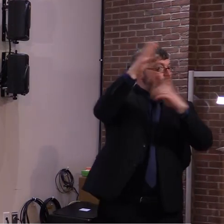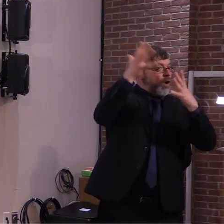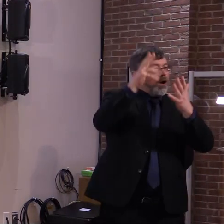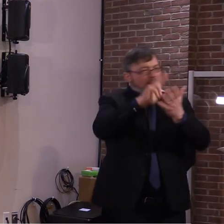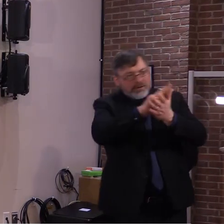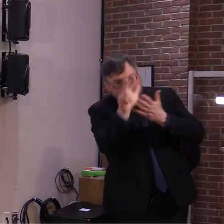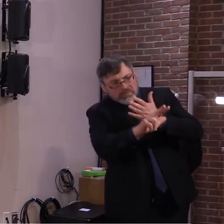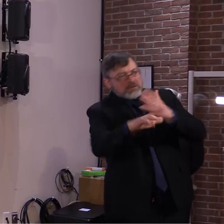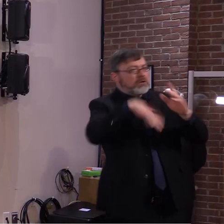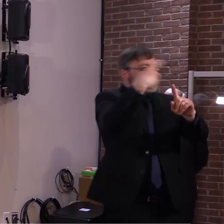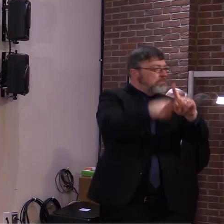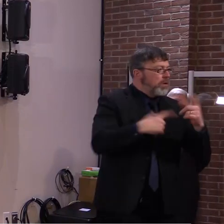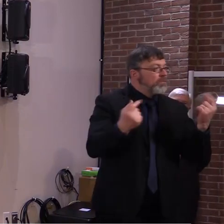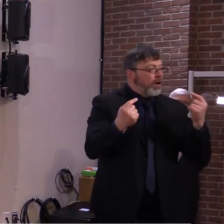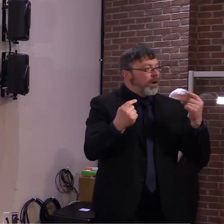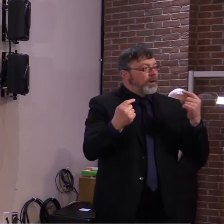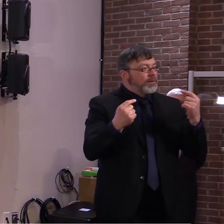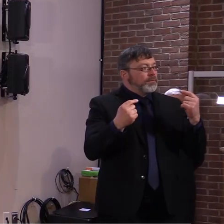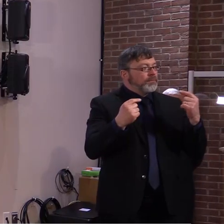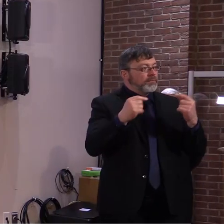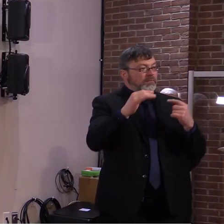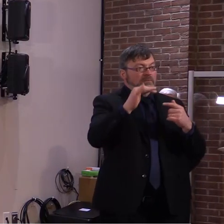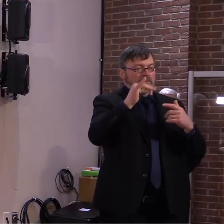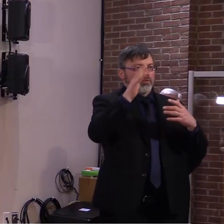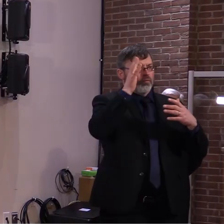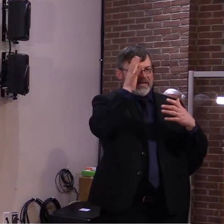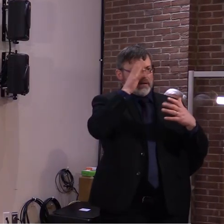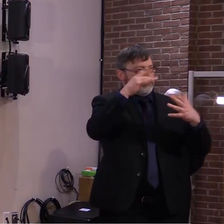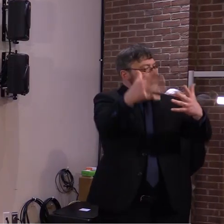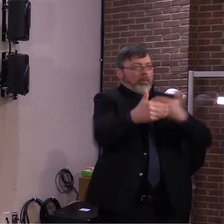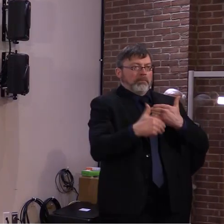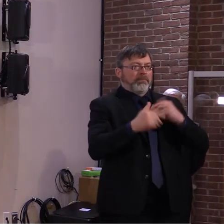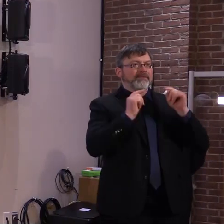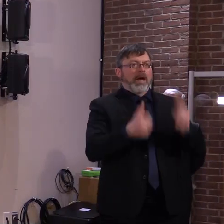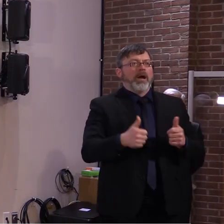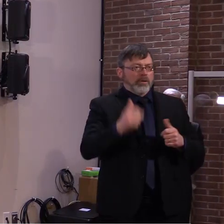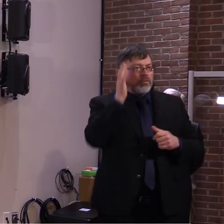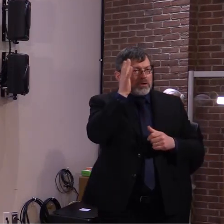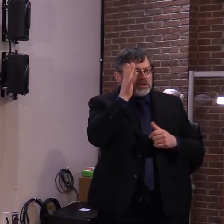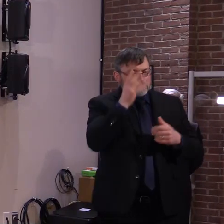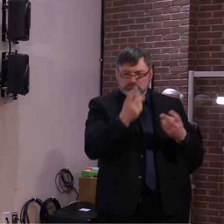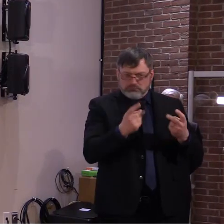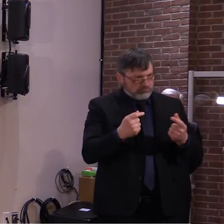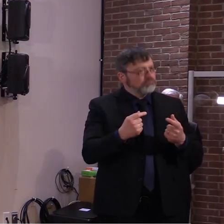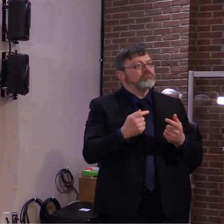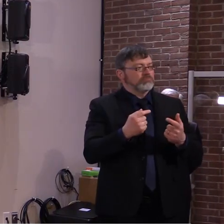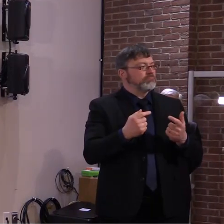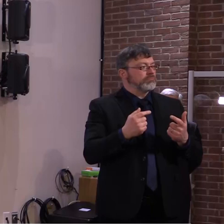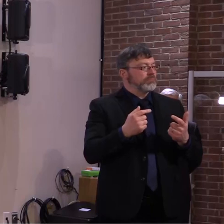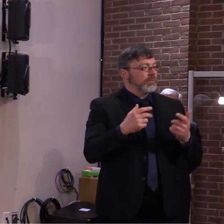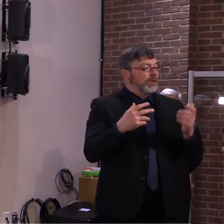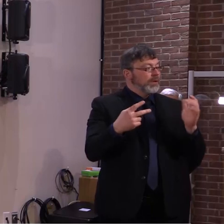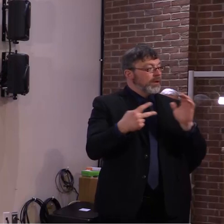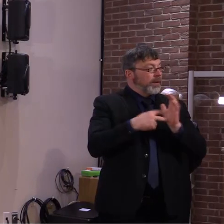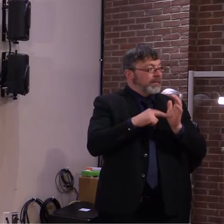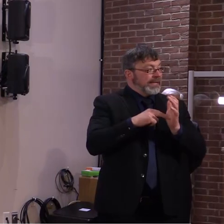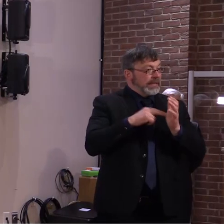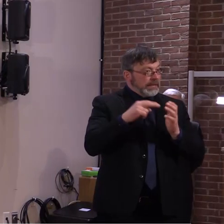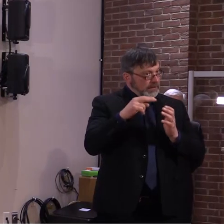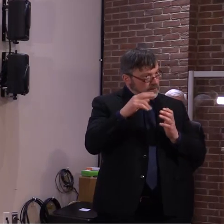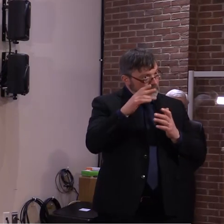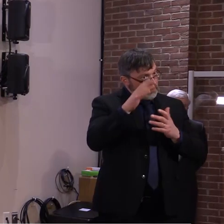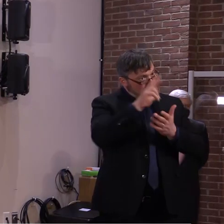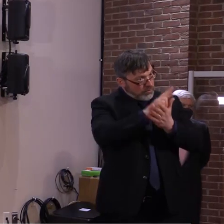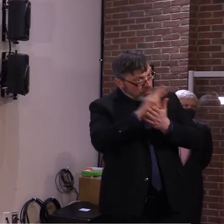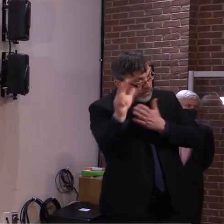we project enough Vermonters will have been vaccinated so that we can live our lives with much lower risk of the virus easily finding